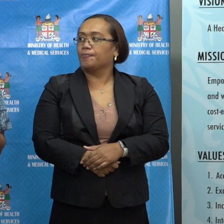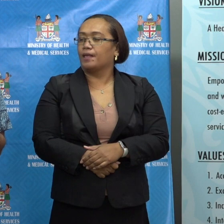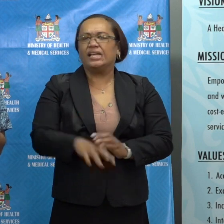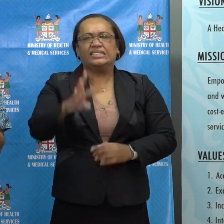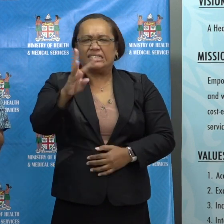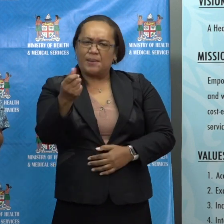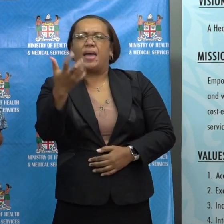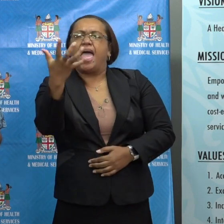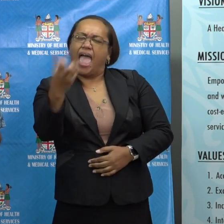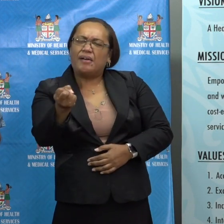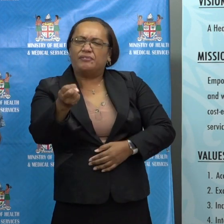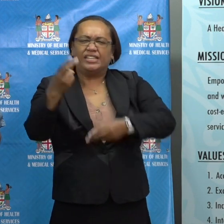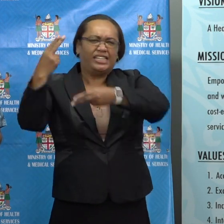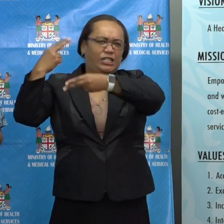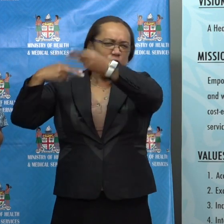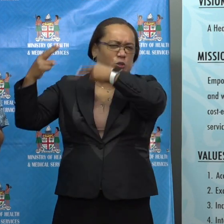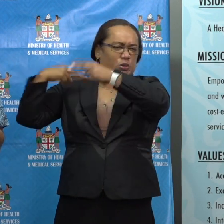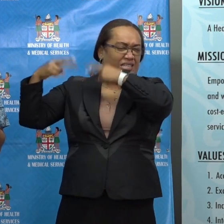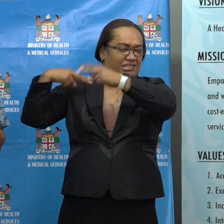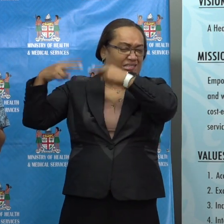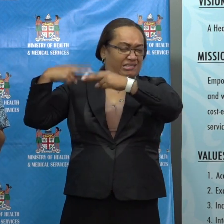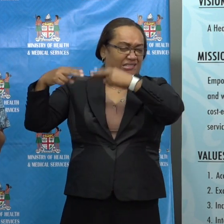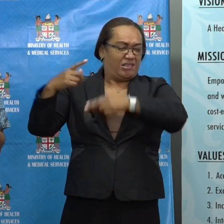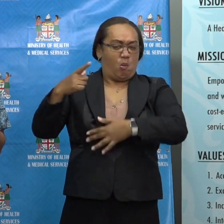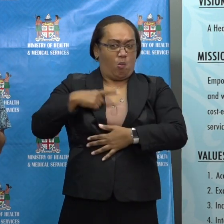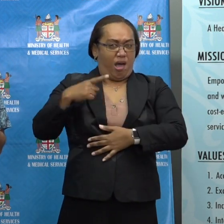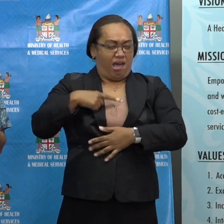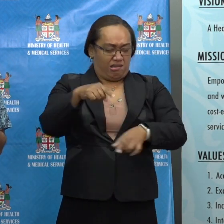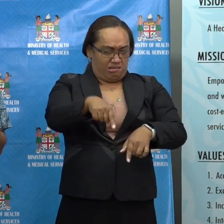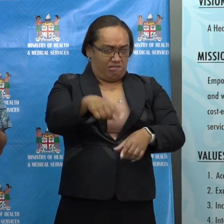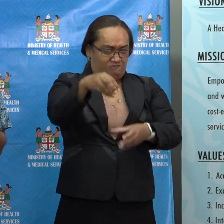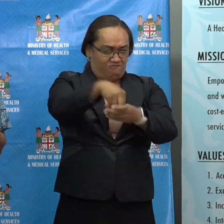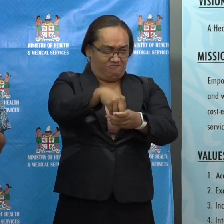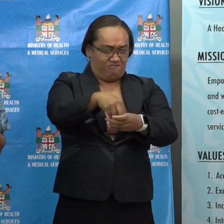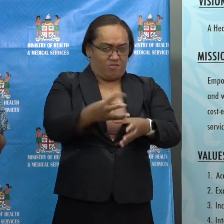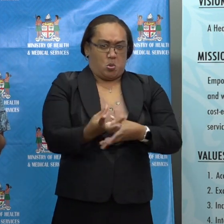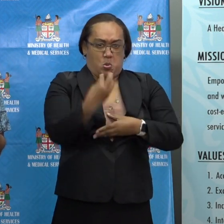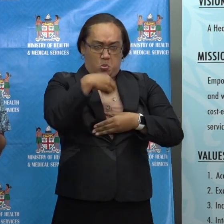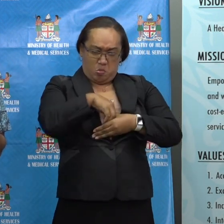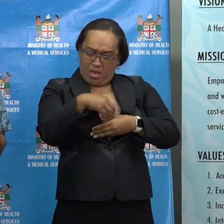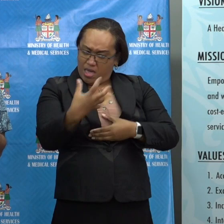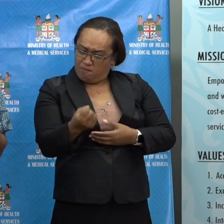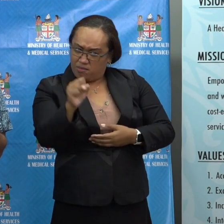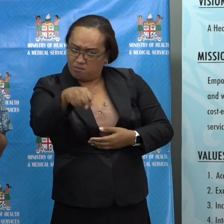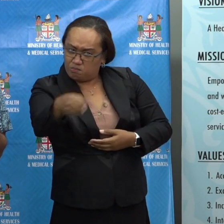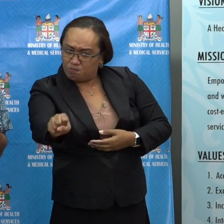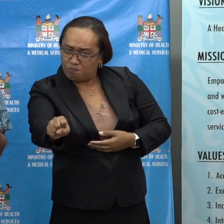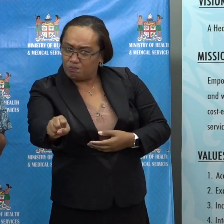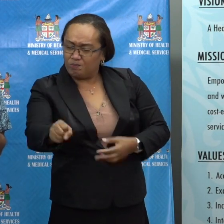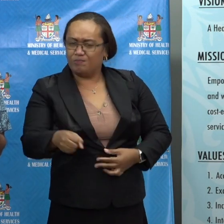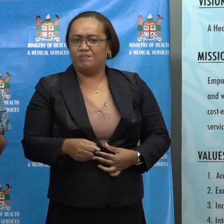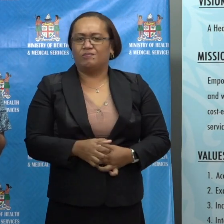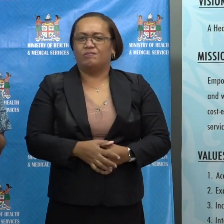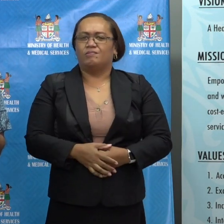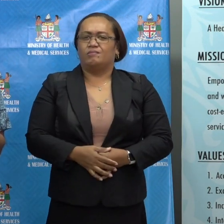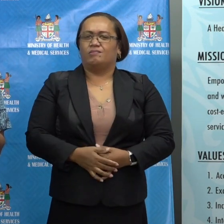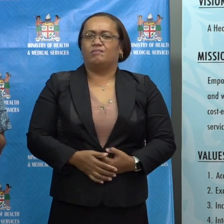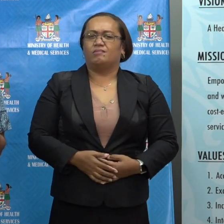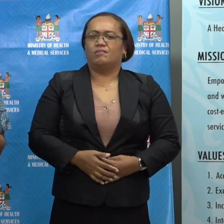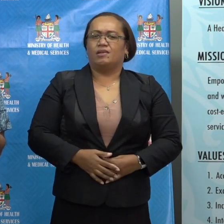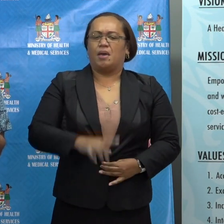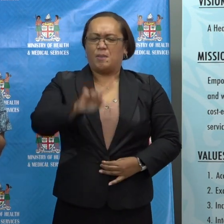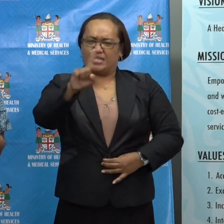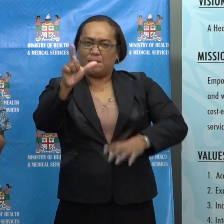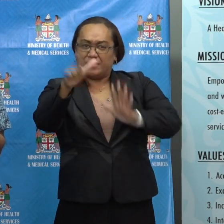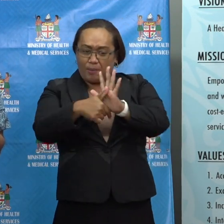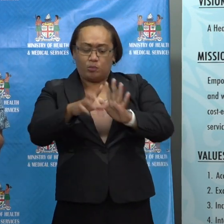have a history-taking part to it that allows you to risk assess as to who gets screened